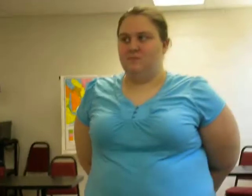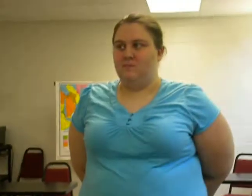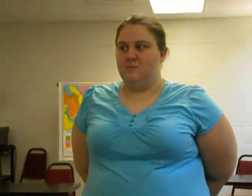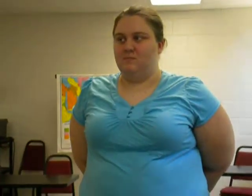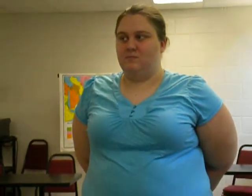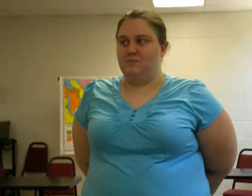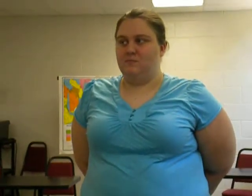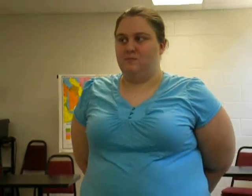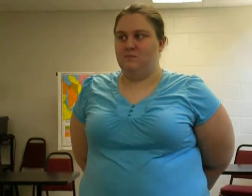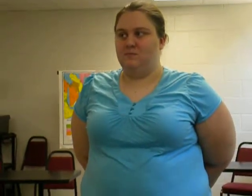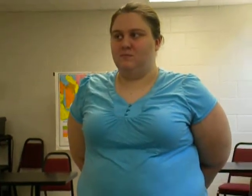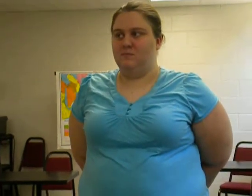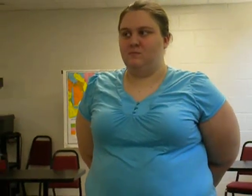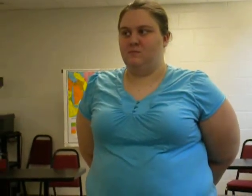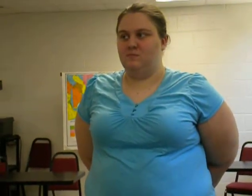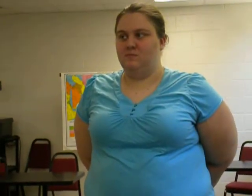Number 1, play with fire.